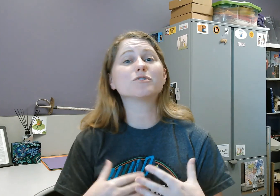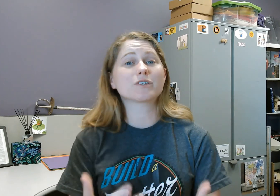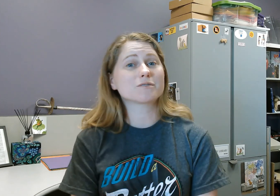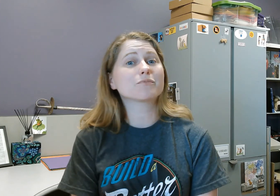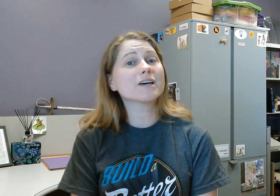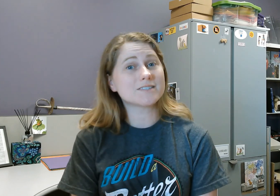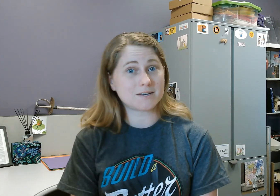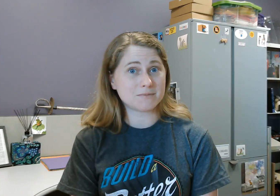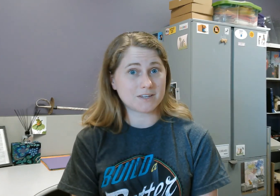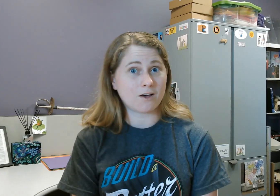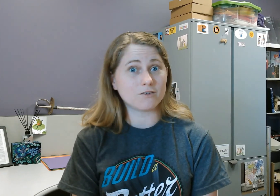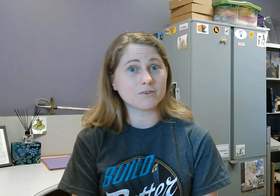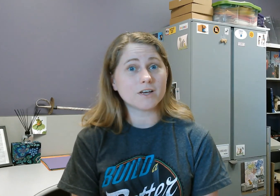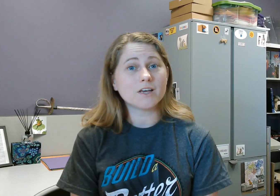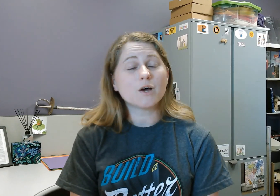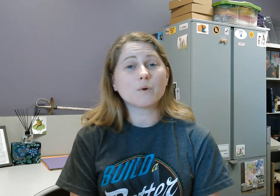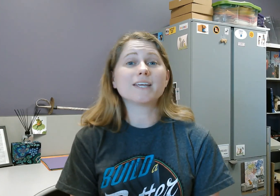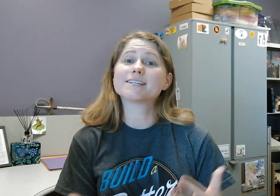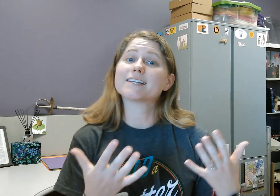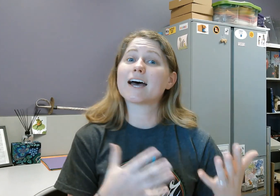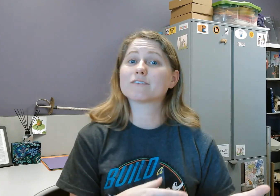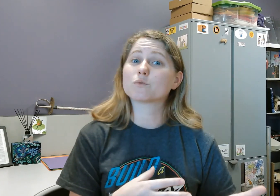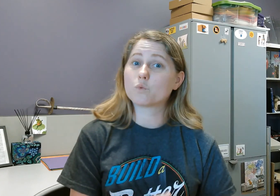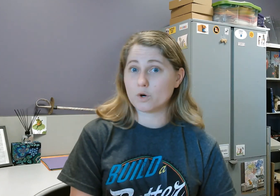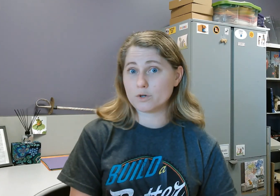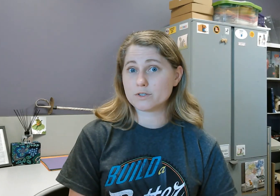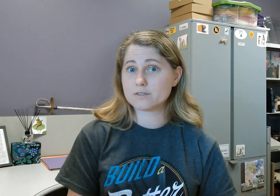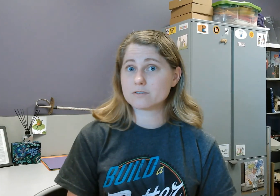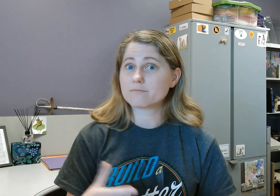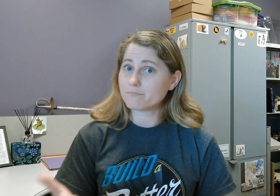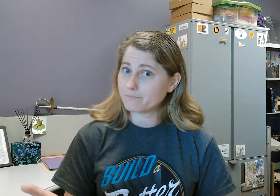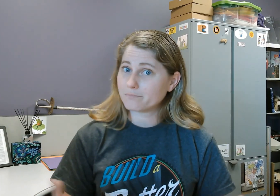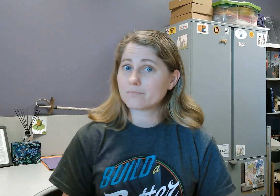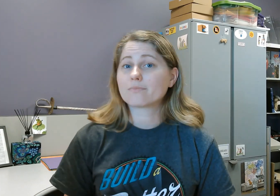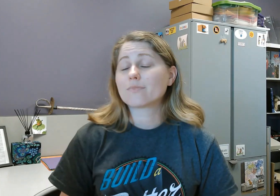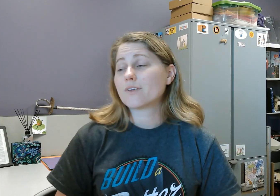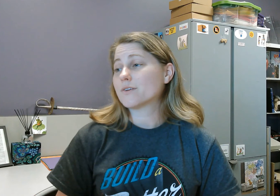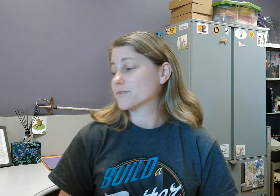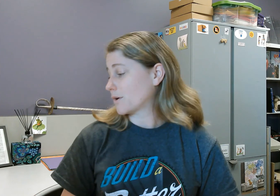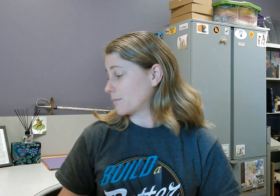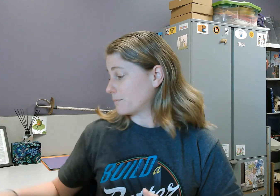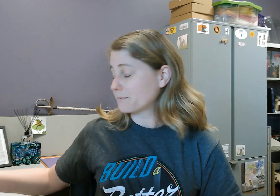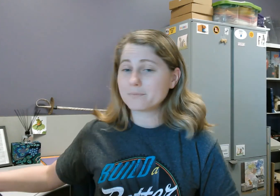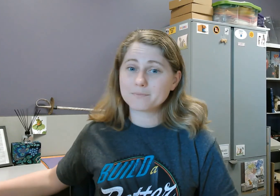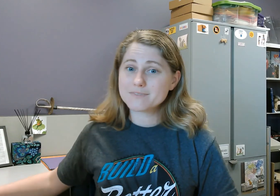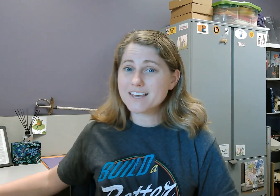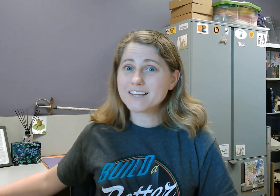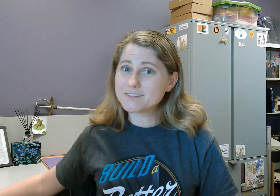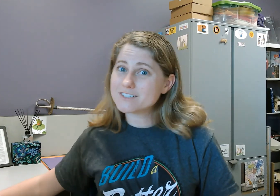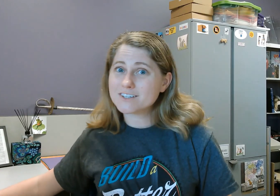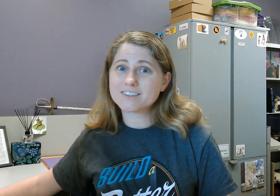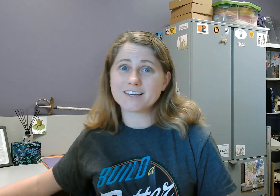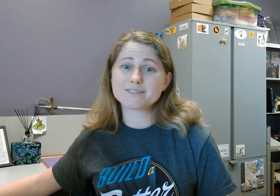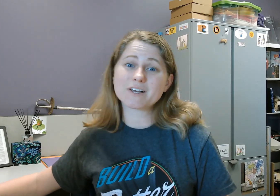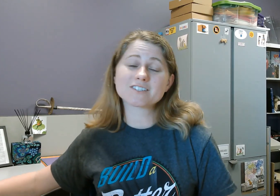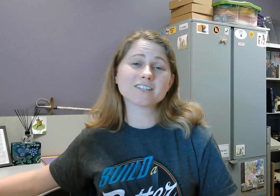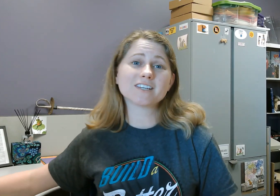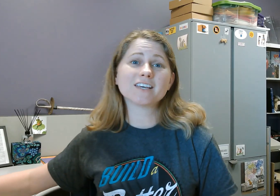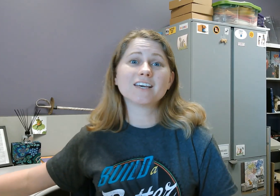to express himself when he didn't have the words. So, sign language is a good thing, especially